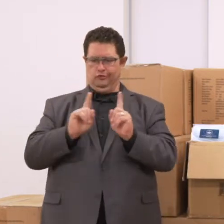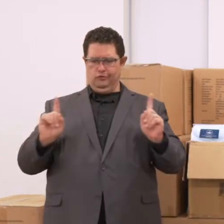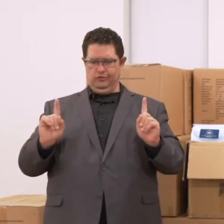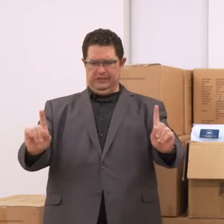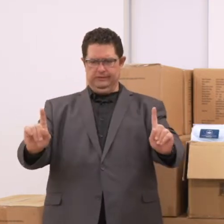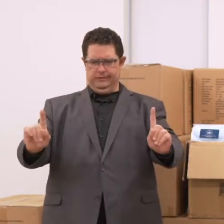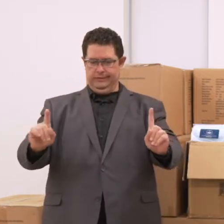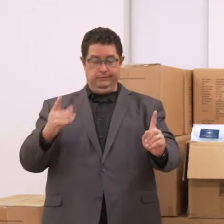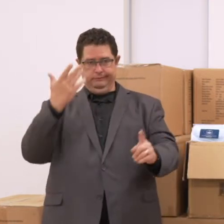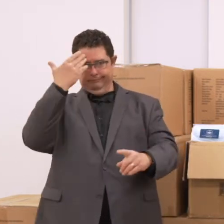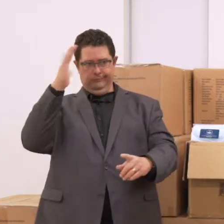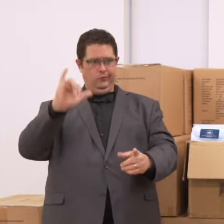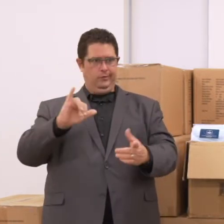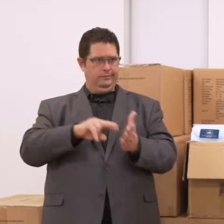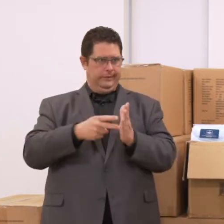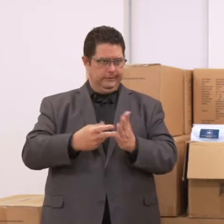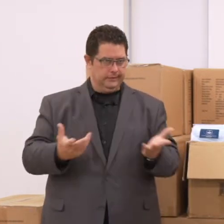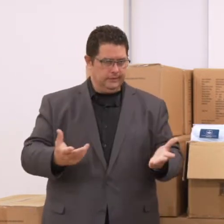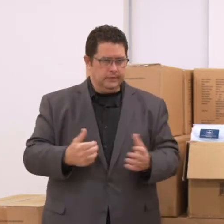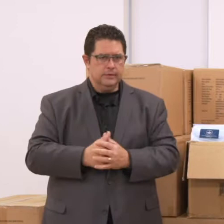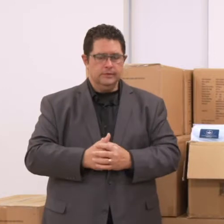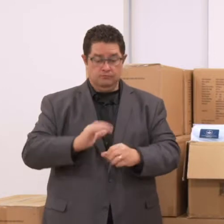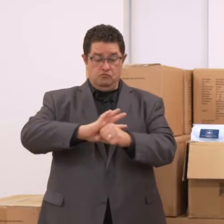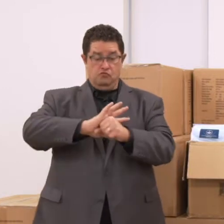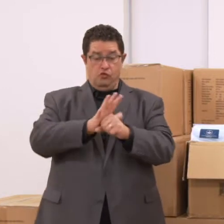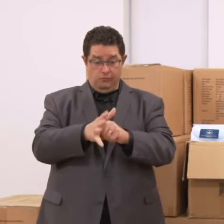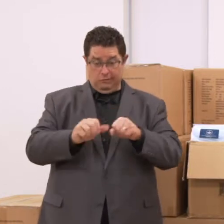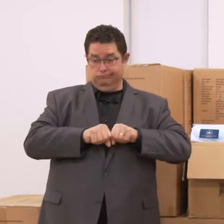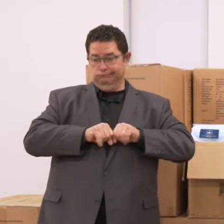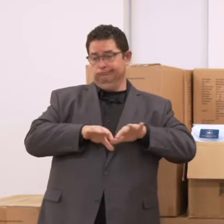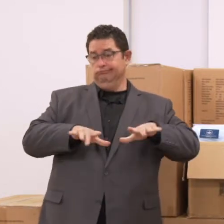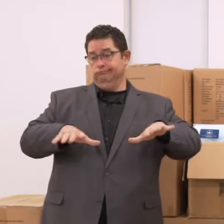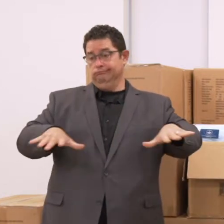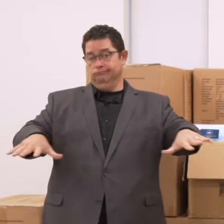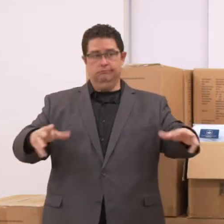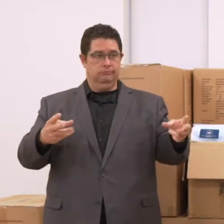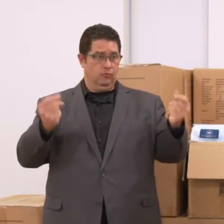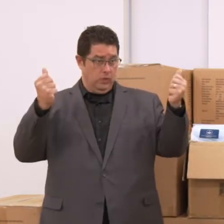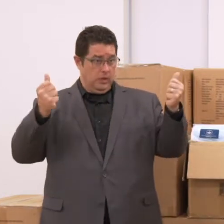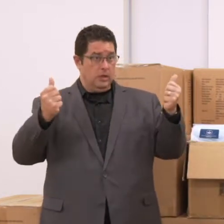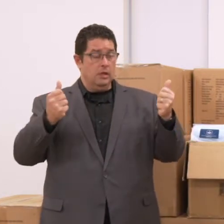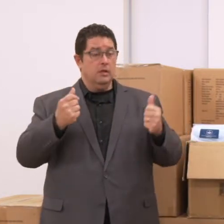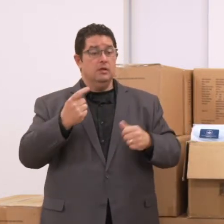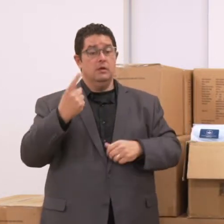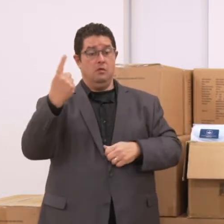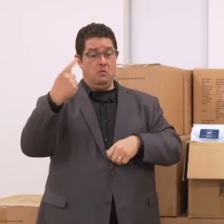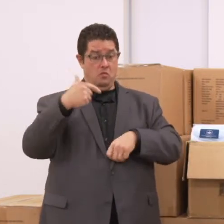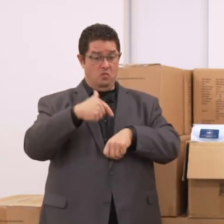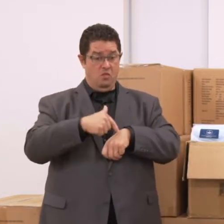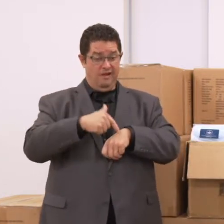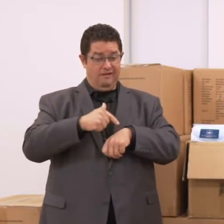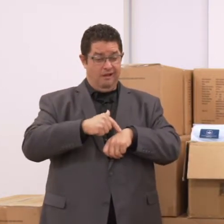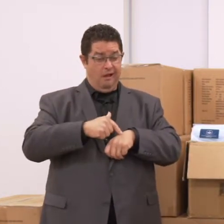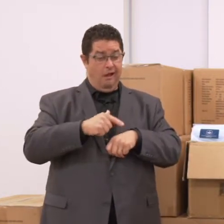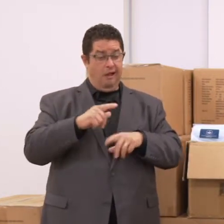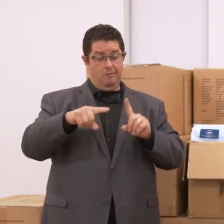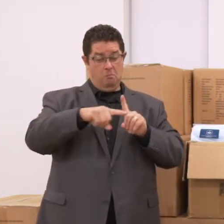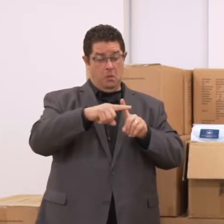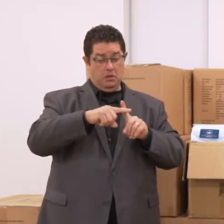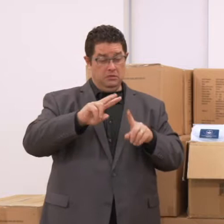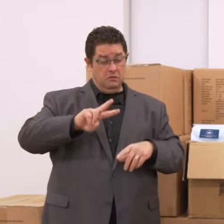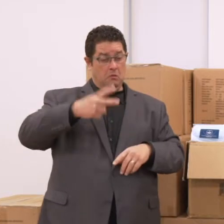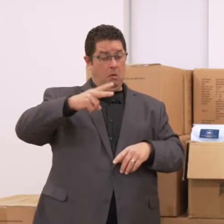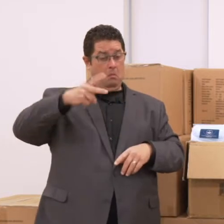in our vocabulary. But COVID-19 was spreading quickly. At one point, the cases were doubling every 2.5